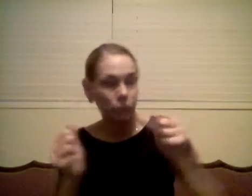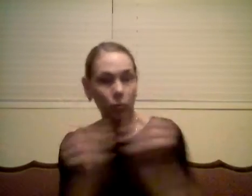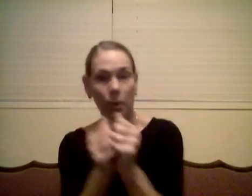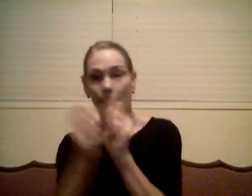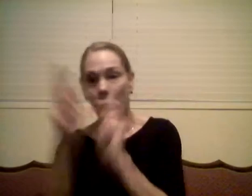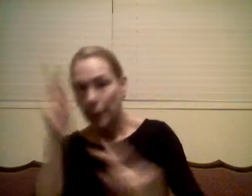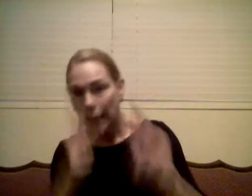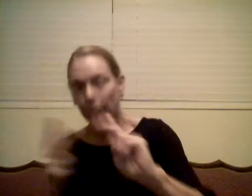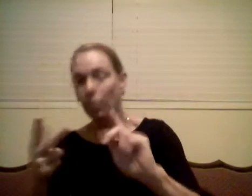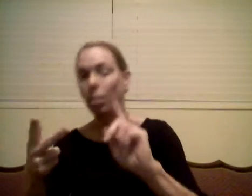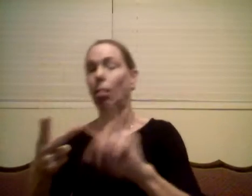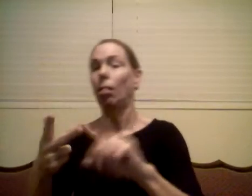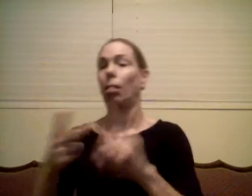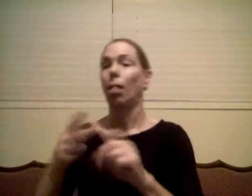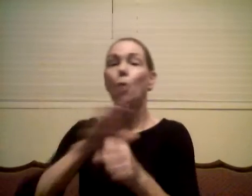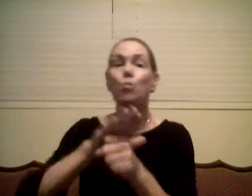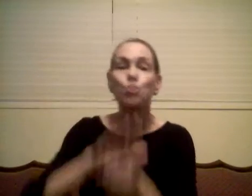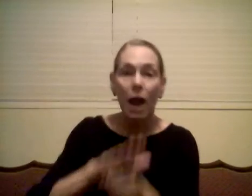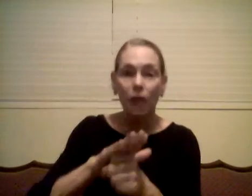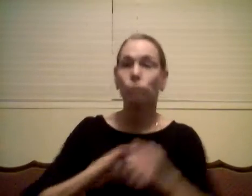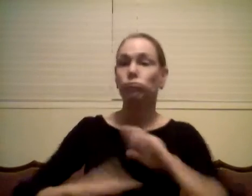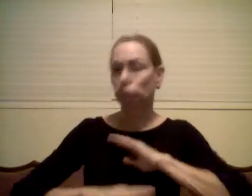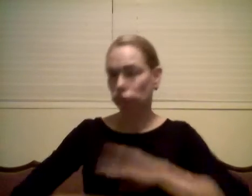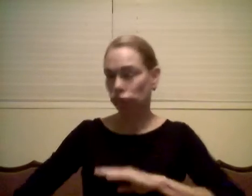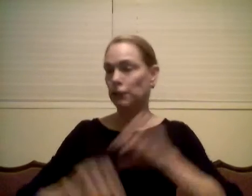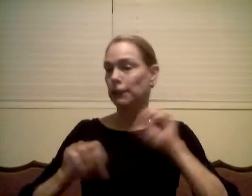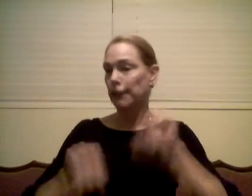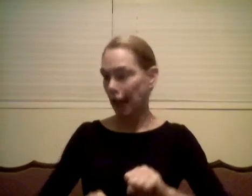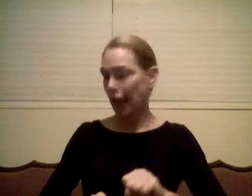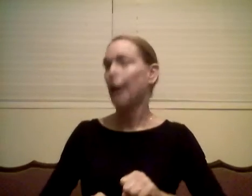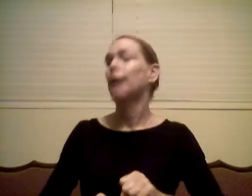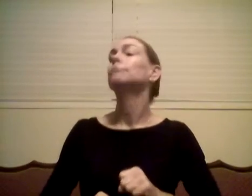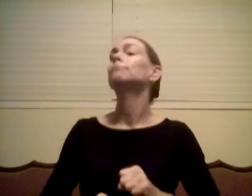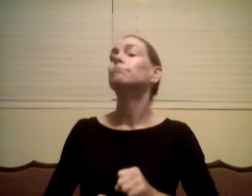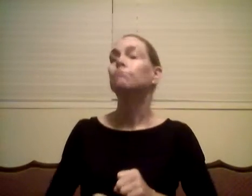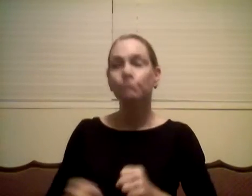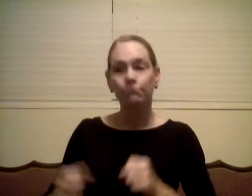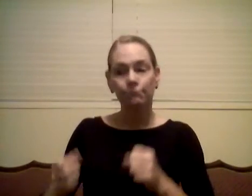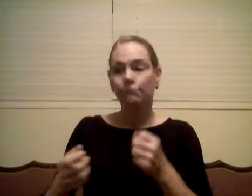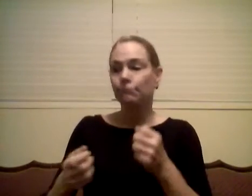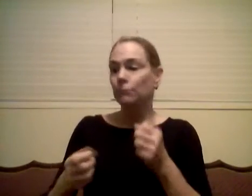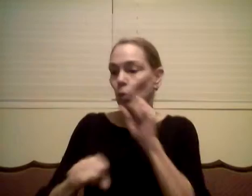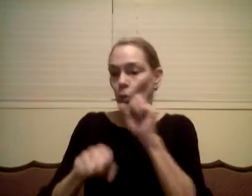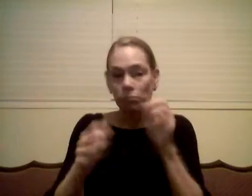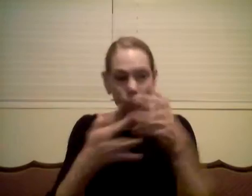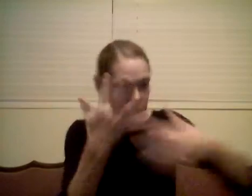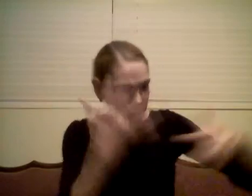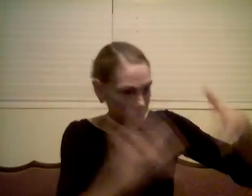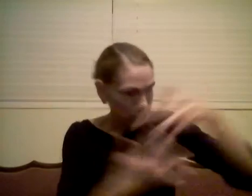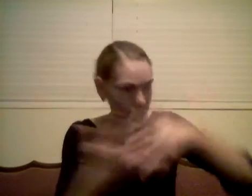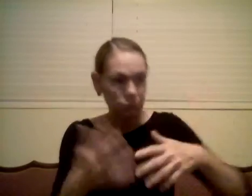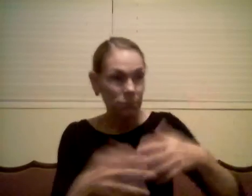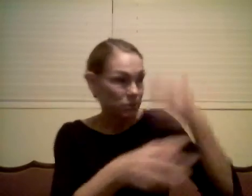with stress and pressure and coping. I also heard you ask about how I work with people that I may not know or have much in common